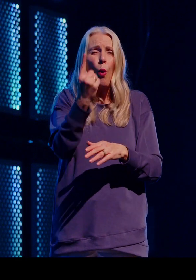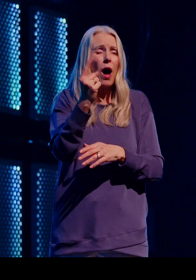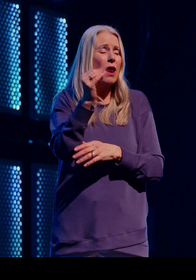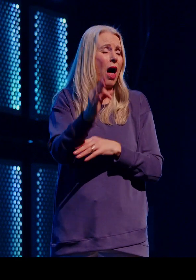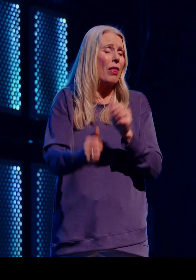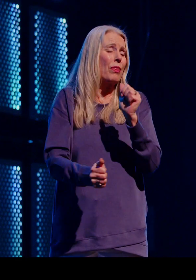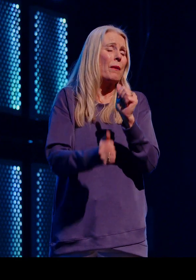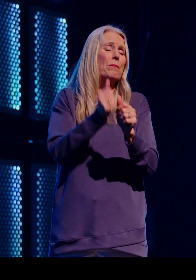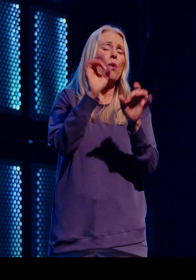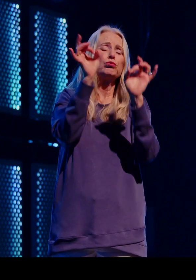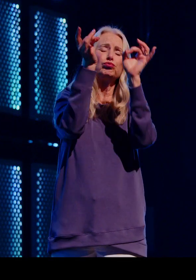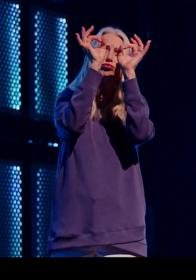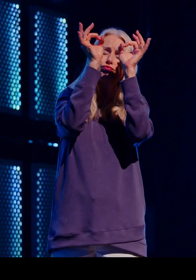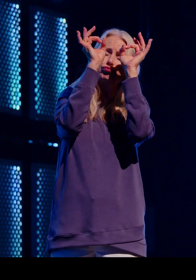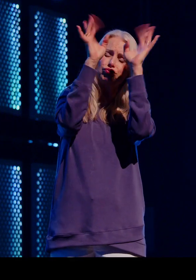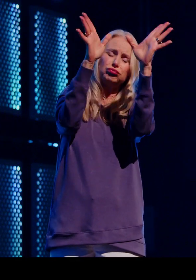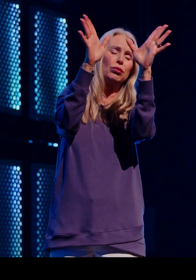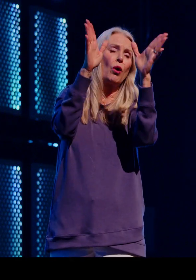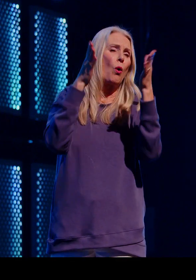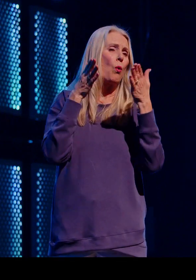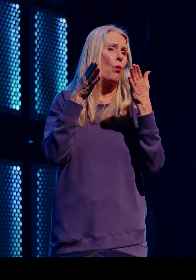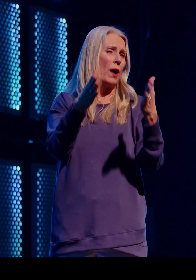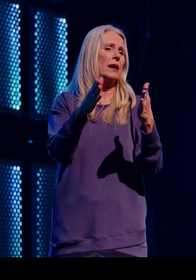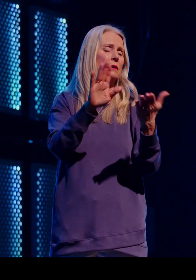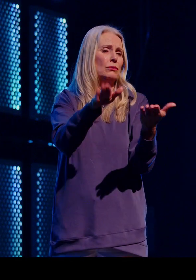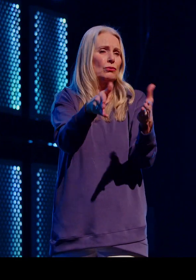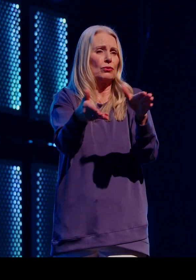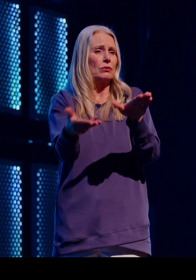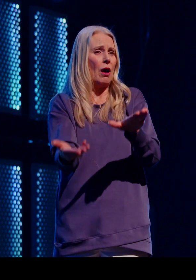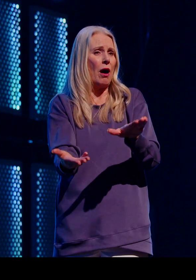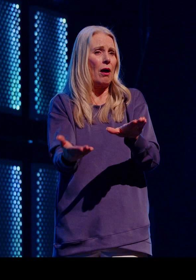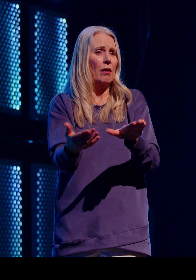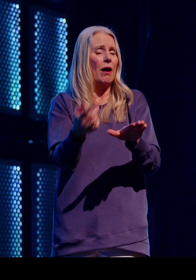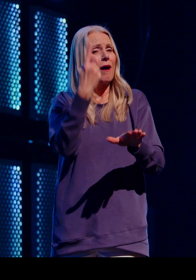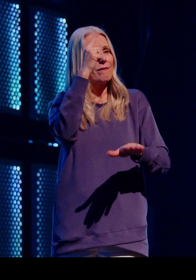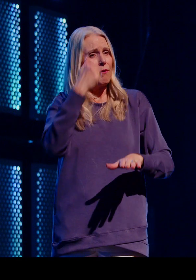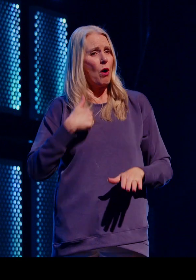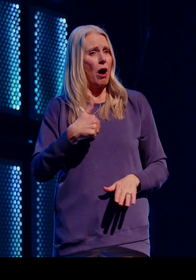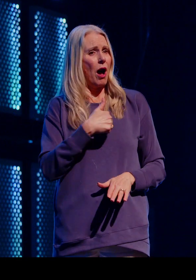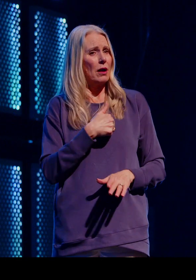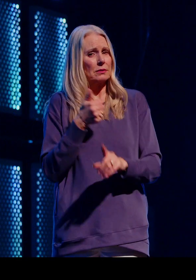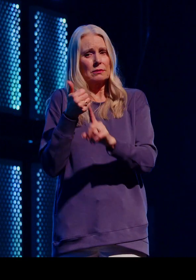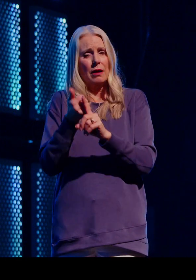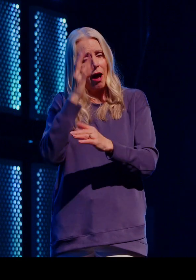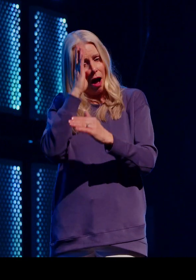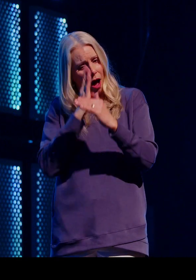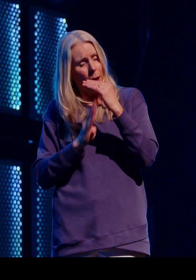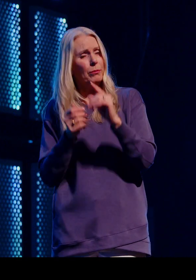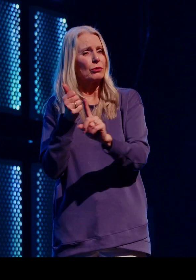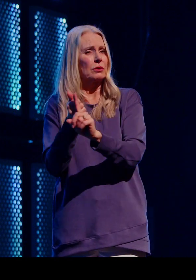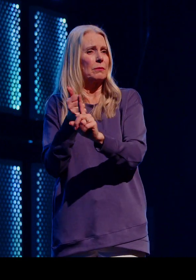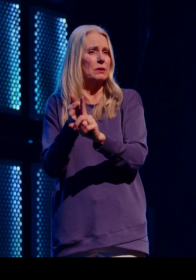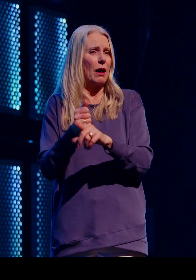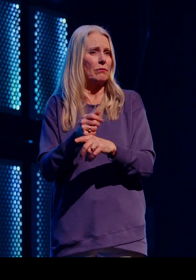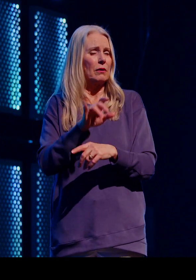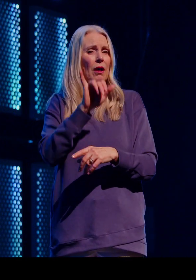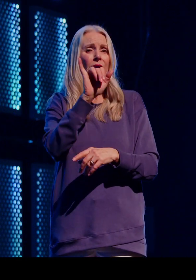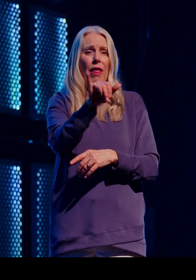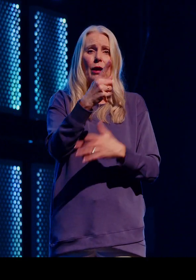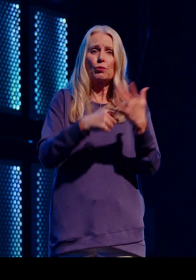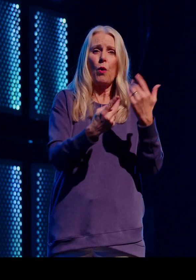suffering, agonizing way. And he did it. And he did it for us. He humbled himself in that way because that's what we